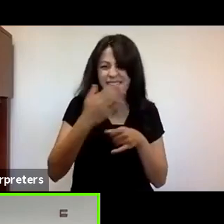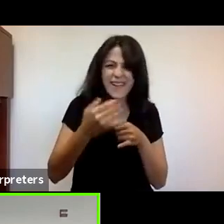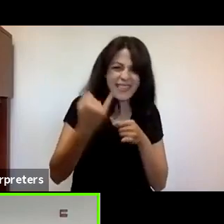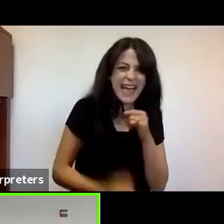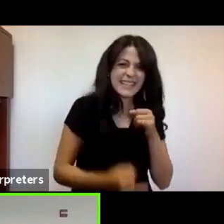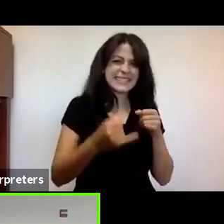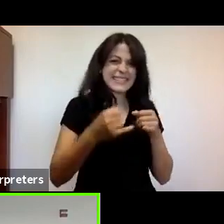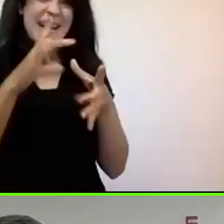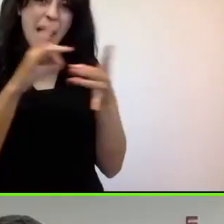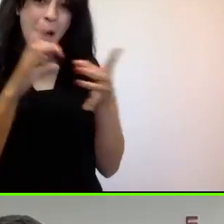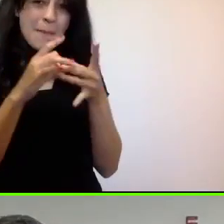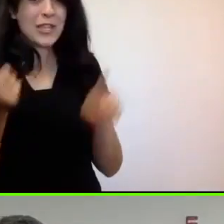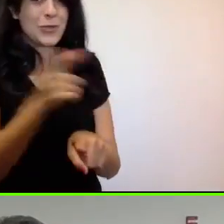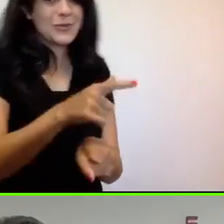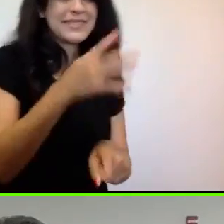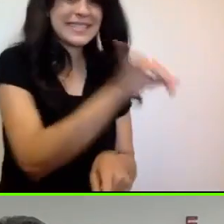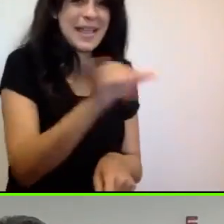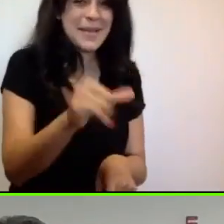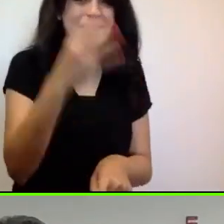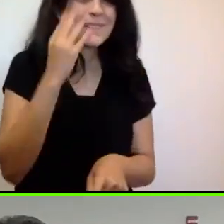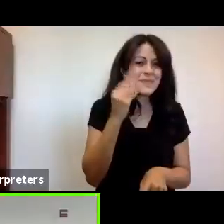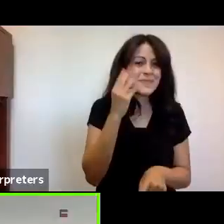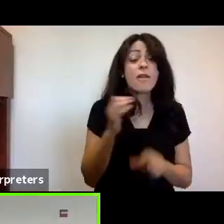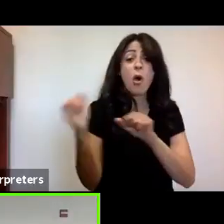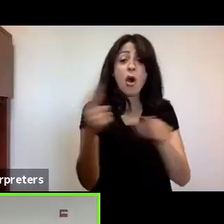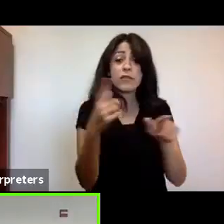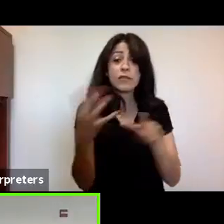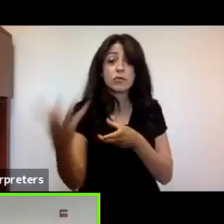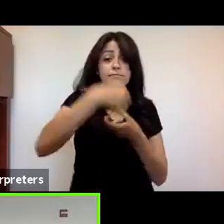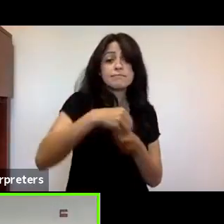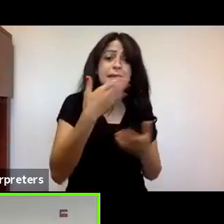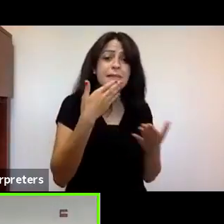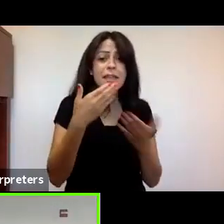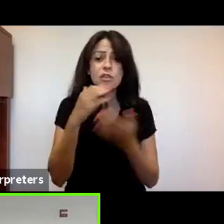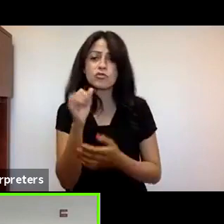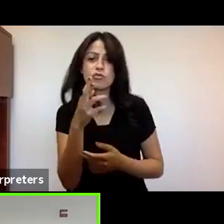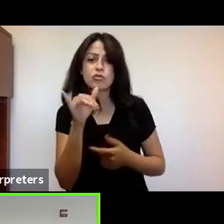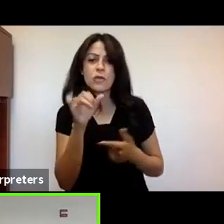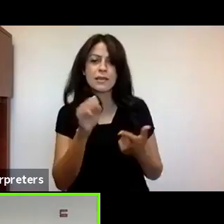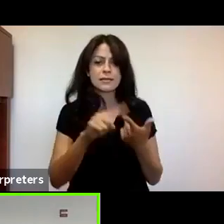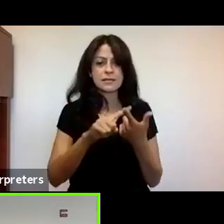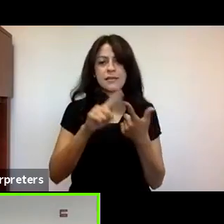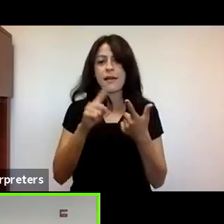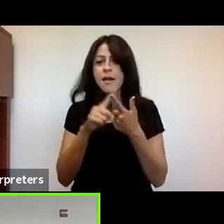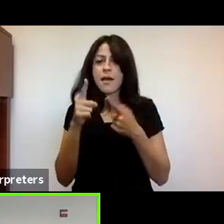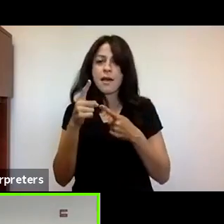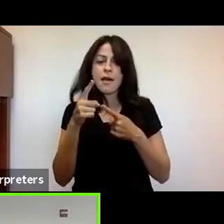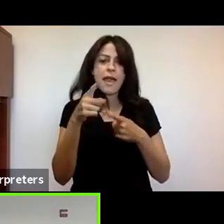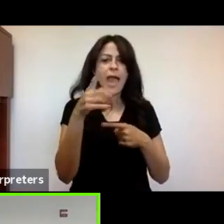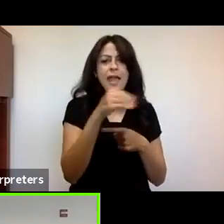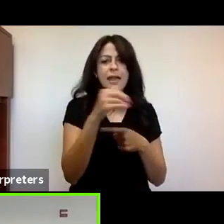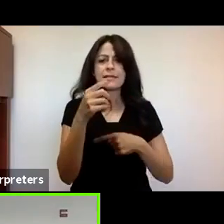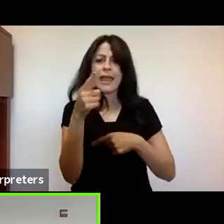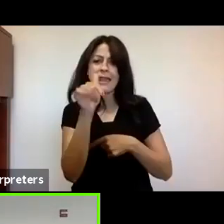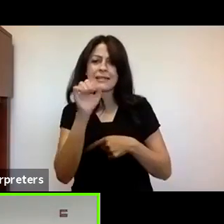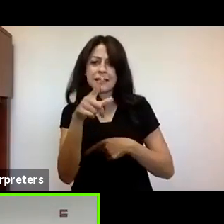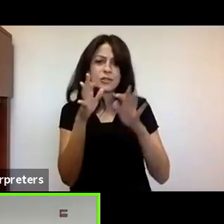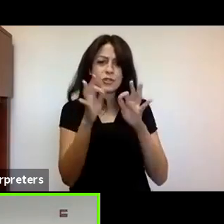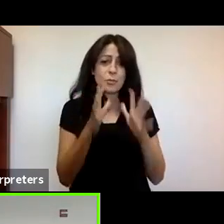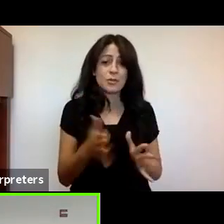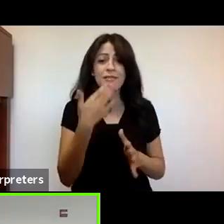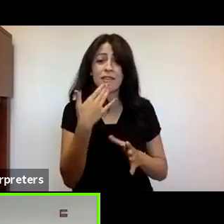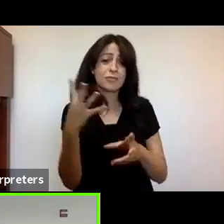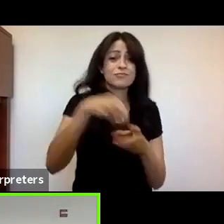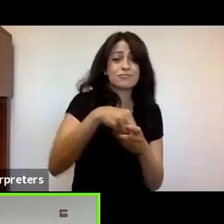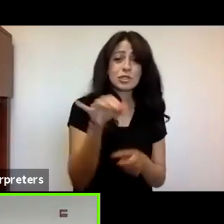as well. But to all of you, thank you. To Chris and Dare American Sign Language interpreters, thank you for participating as well. But